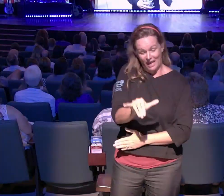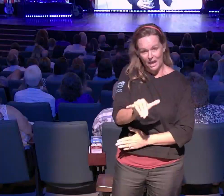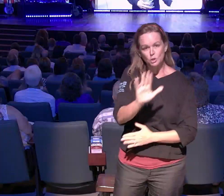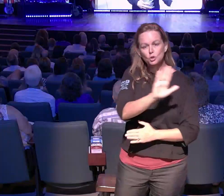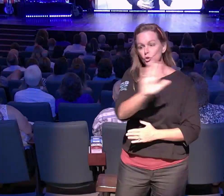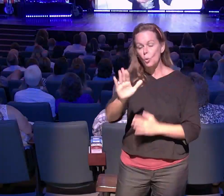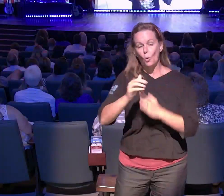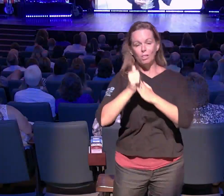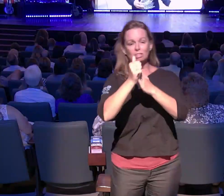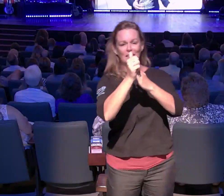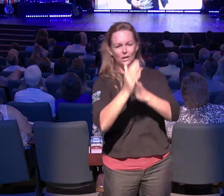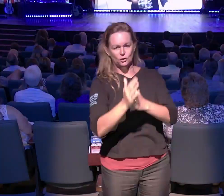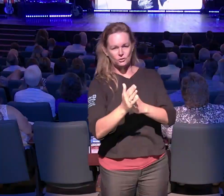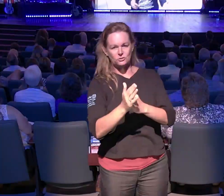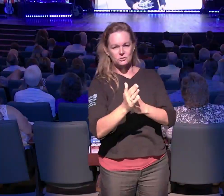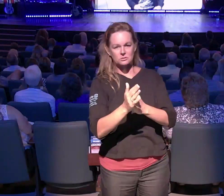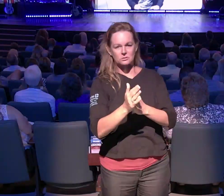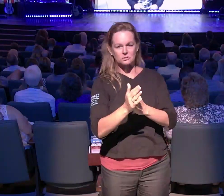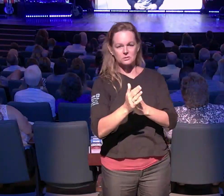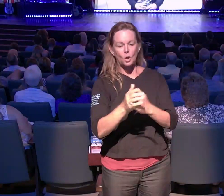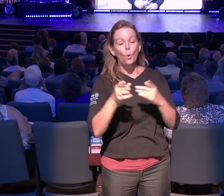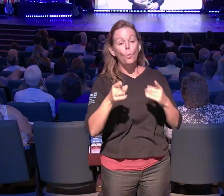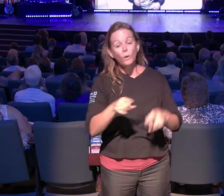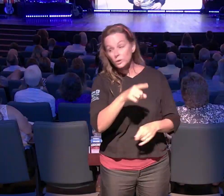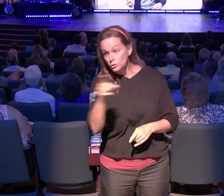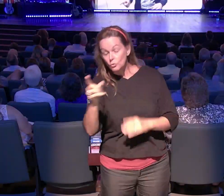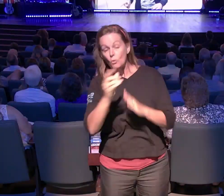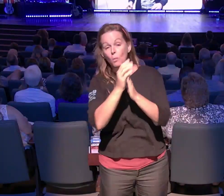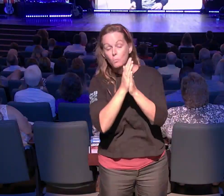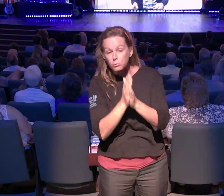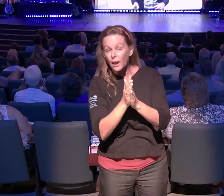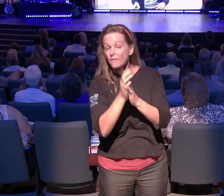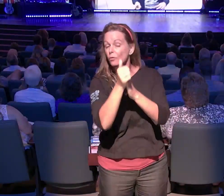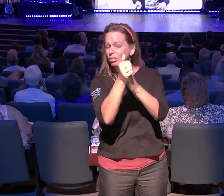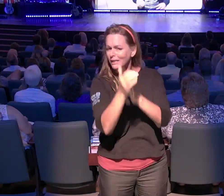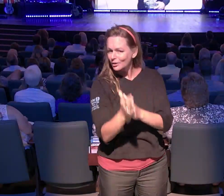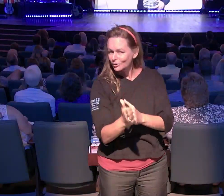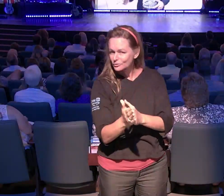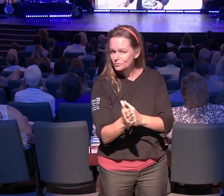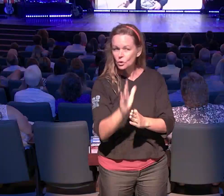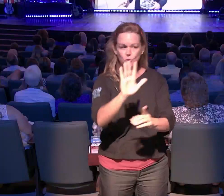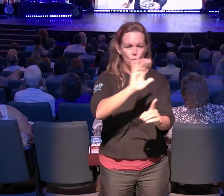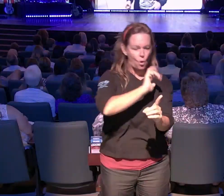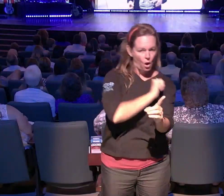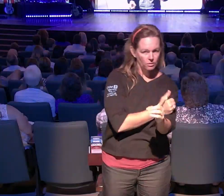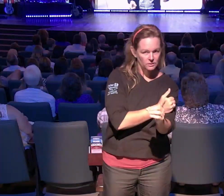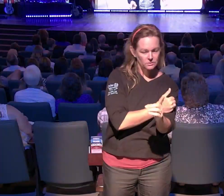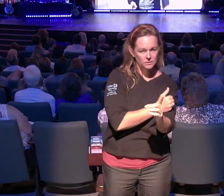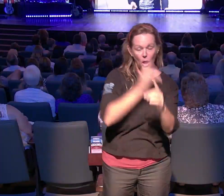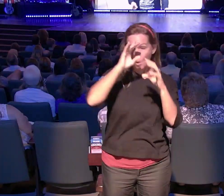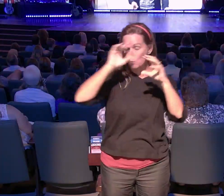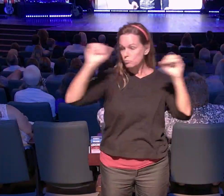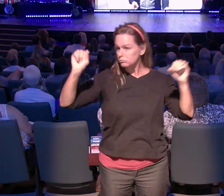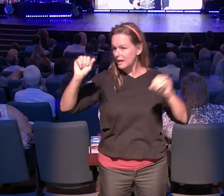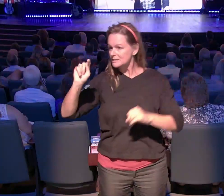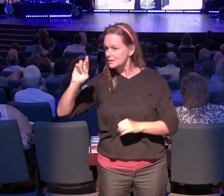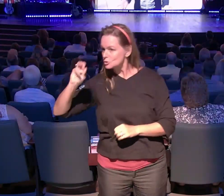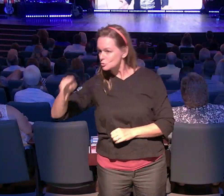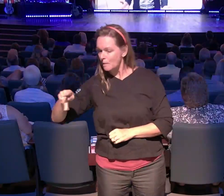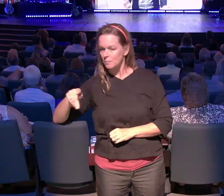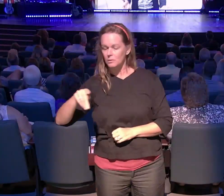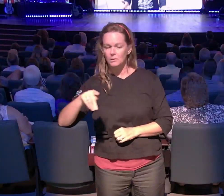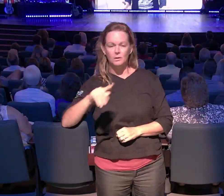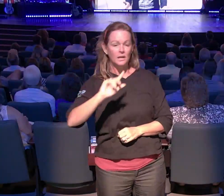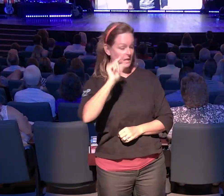leaders. Let me ask you, when was the last time that you prayed for those in authority? For President Trump or for Governor Scott or for